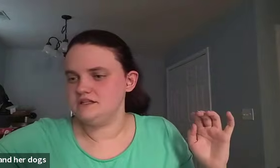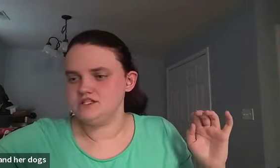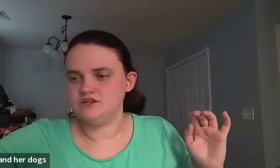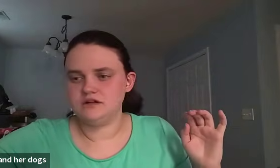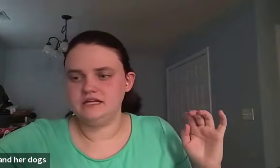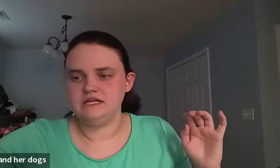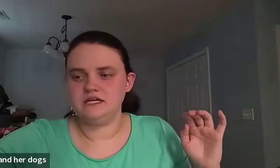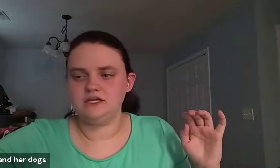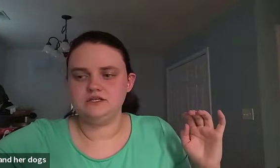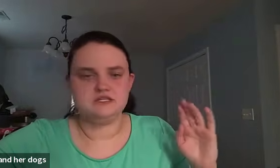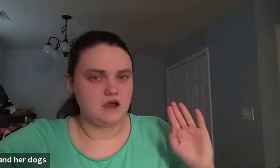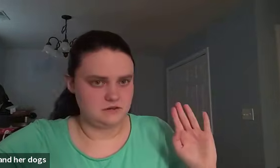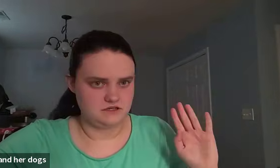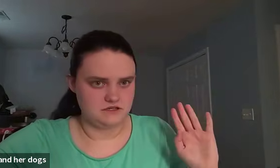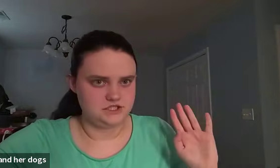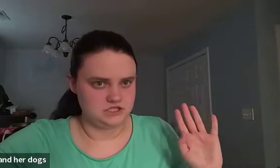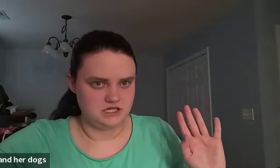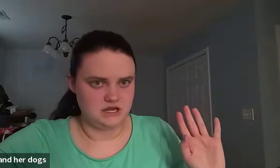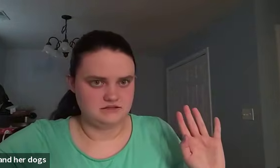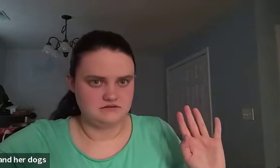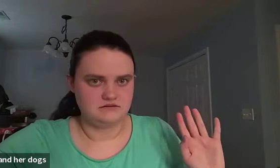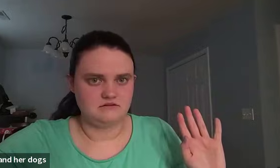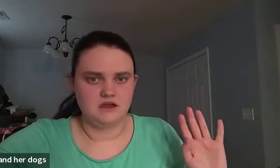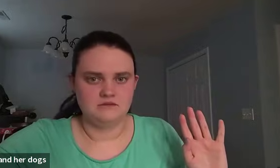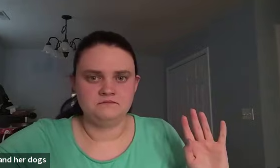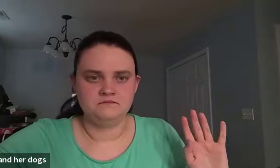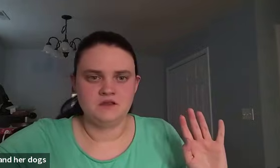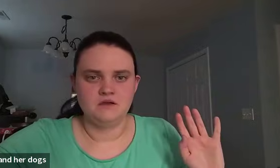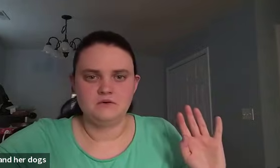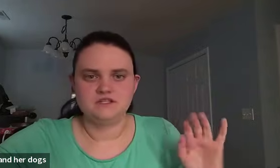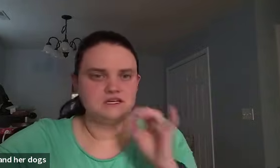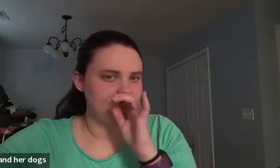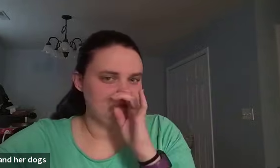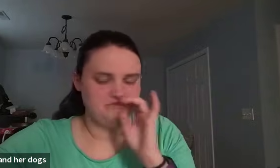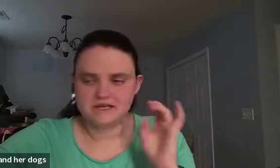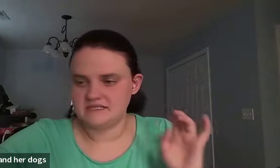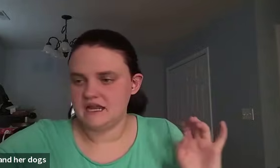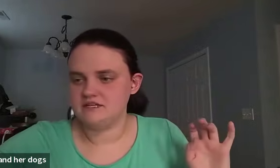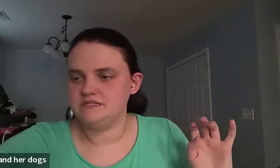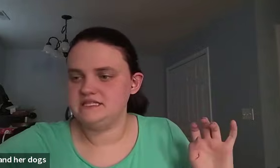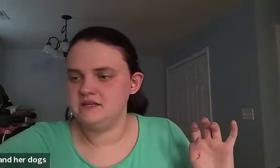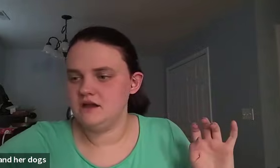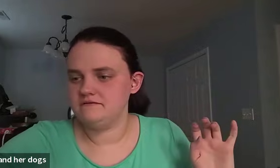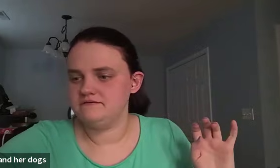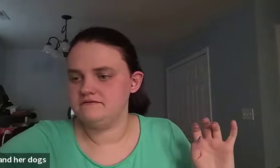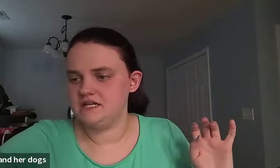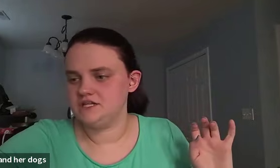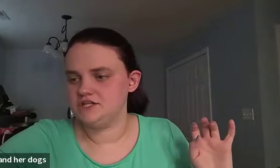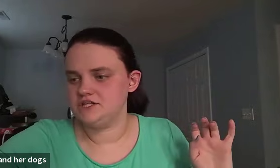not start any time signs just yet. Okay. We're just going to keep it basic because we did not finish